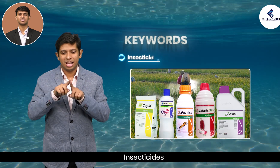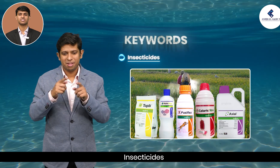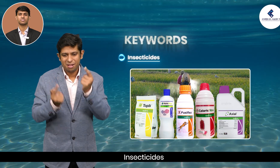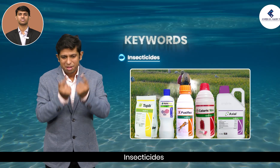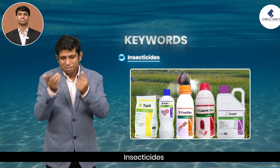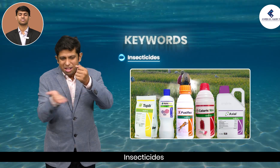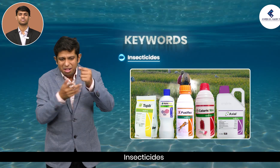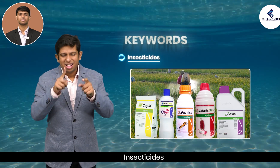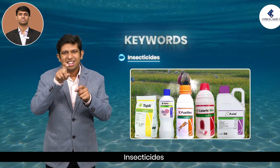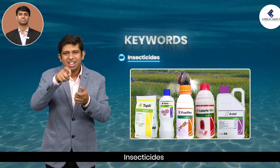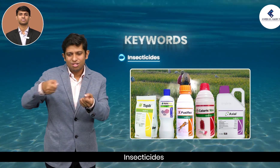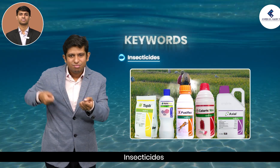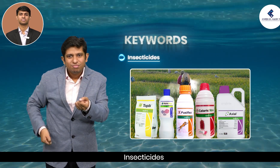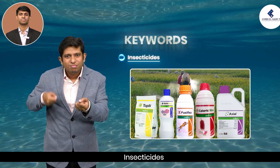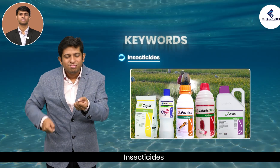insecticides,